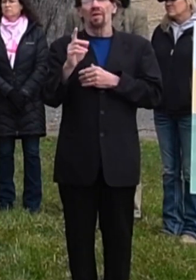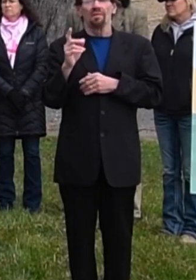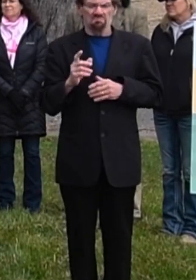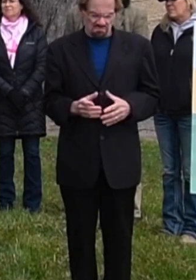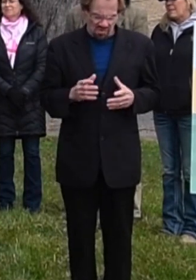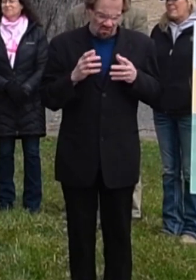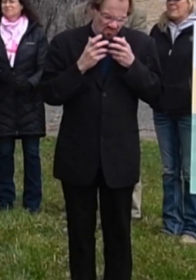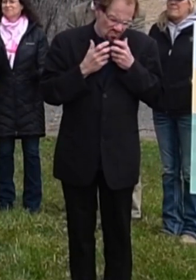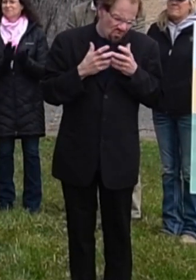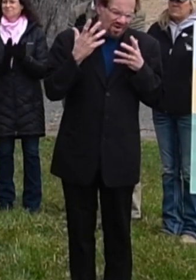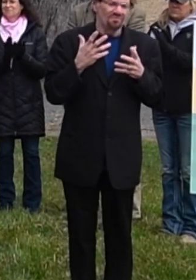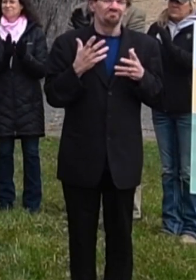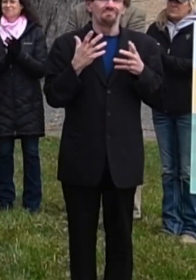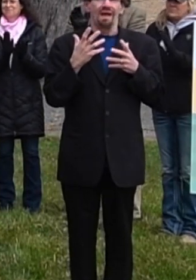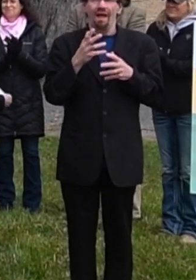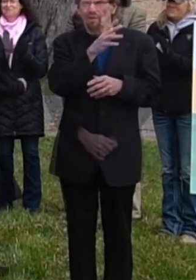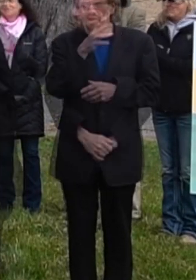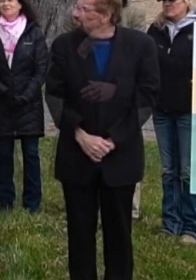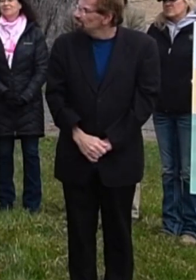county. Thank you so much.